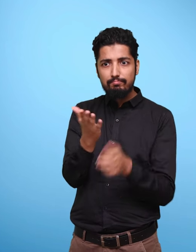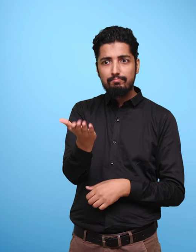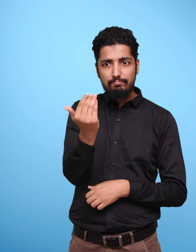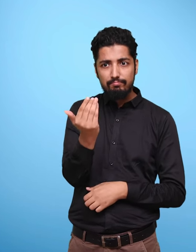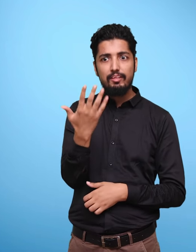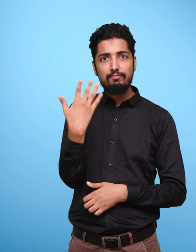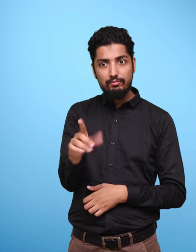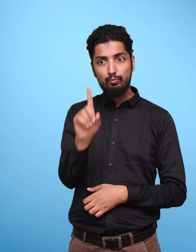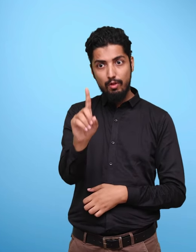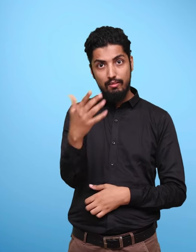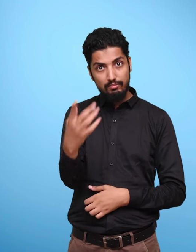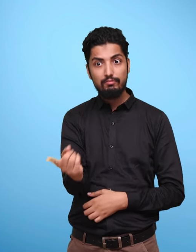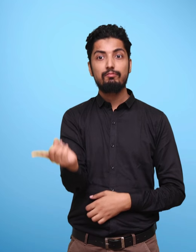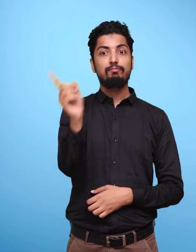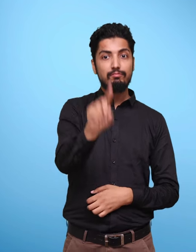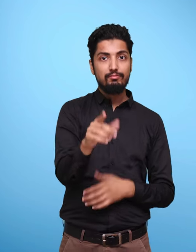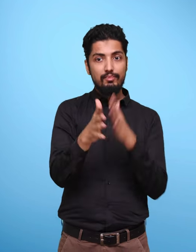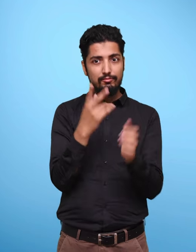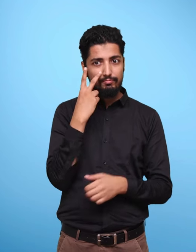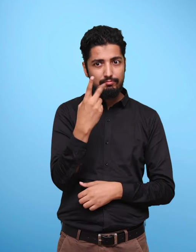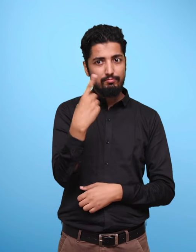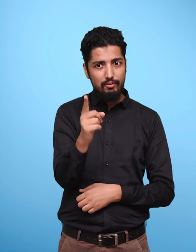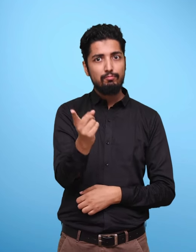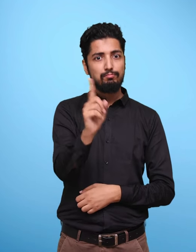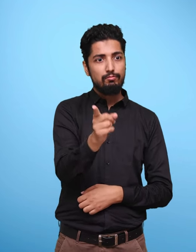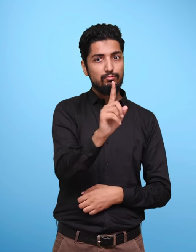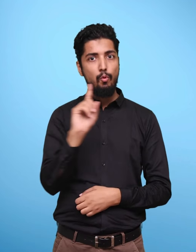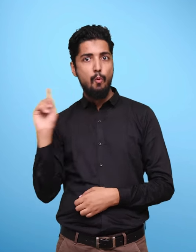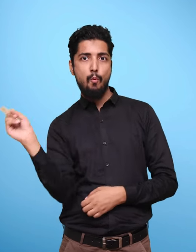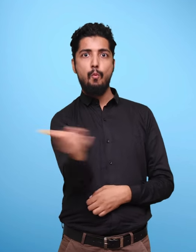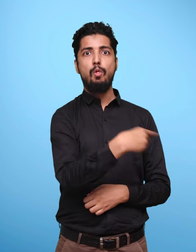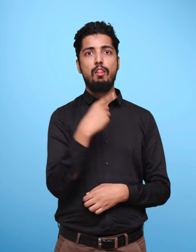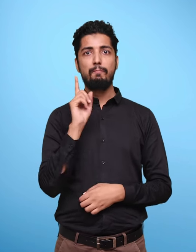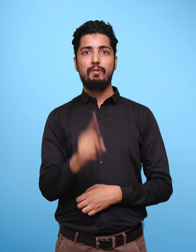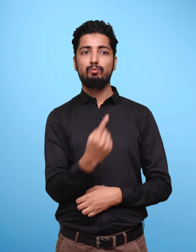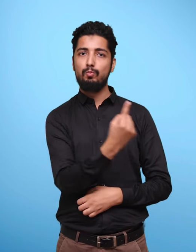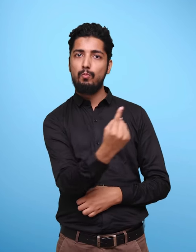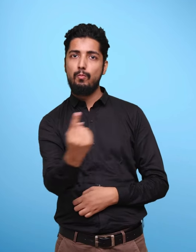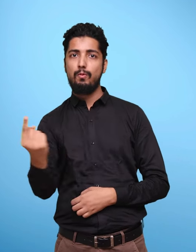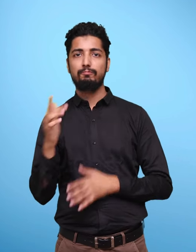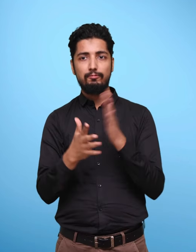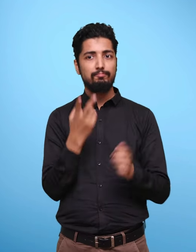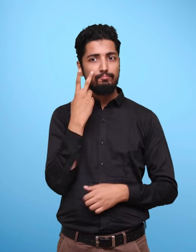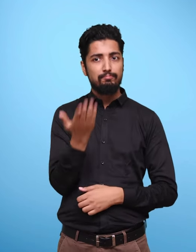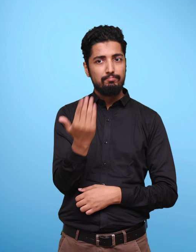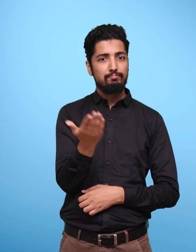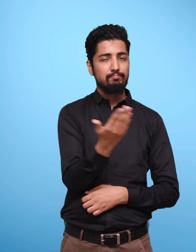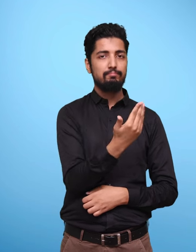Then each child says one sentence in sequence till every child in the class gets a chance to